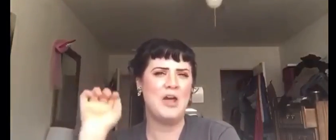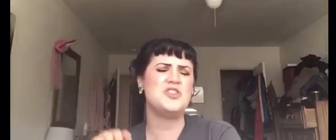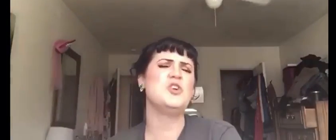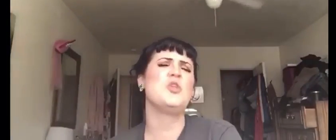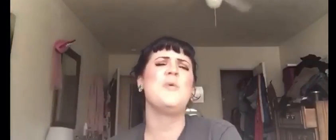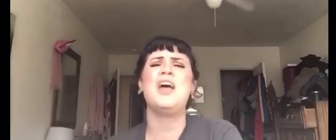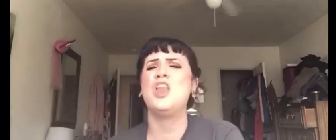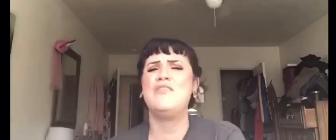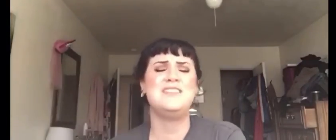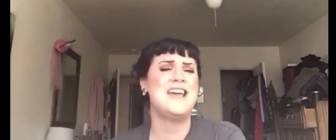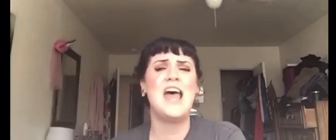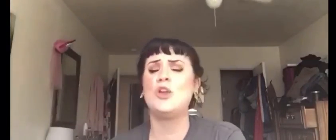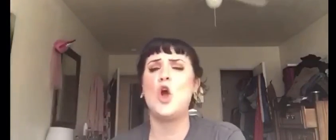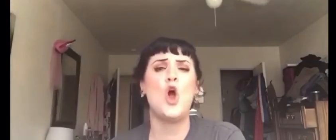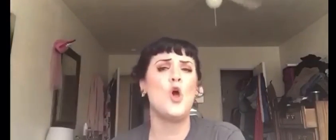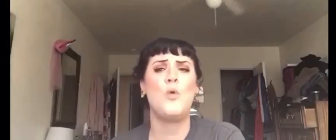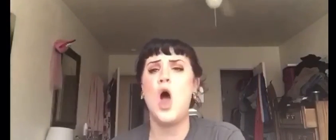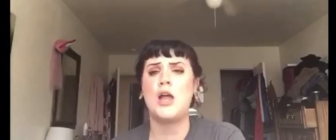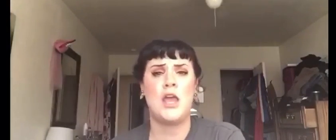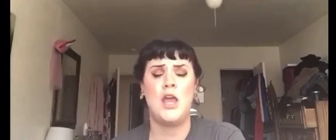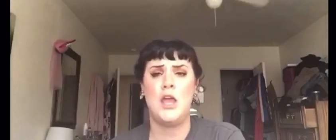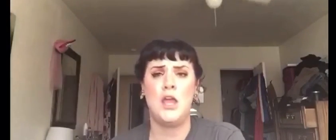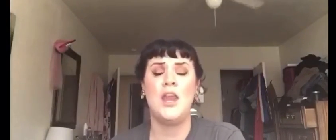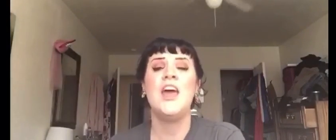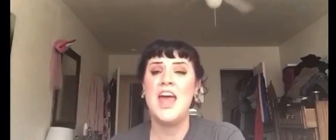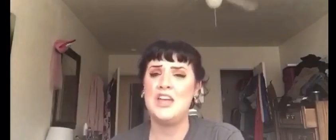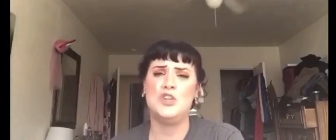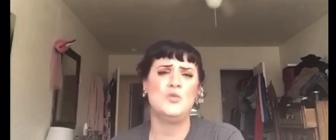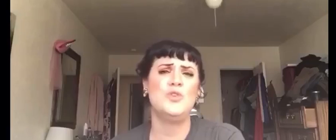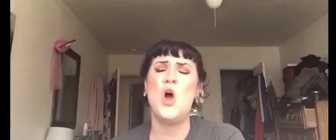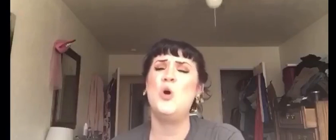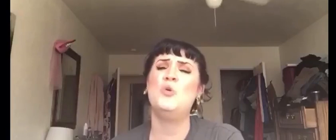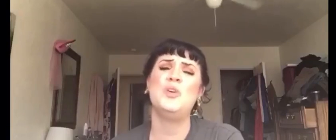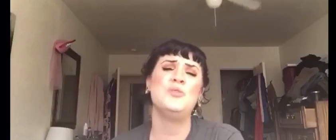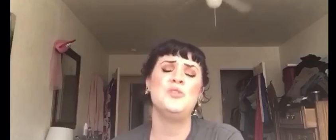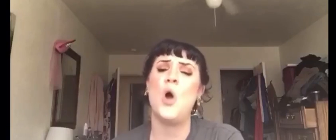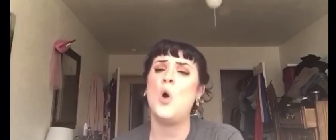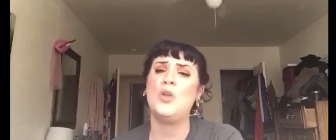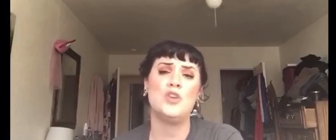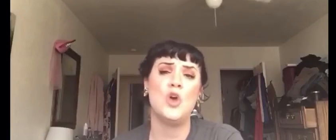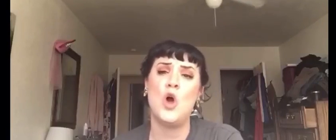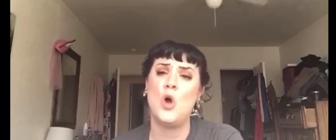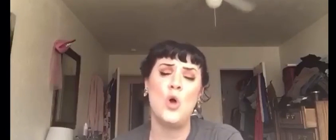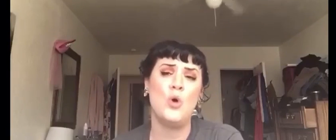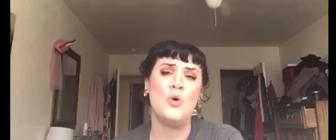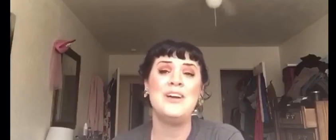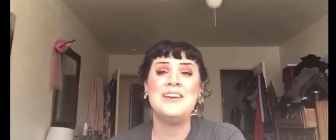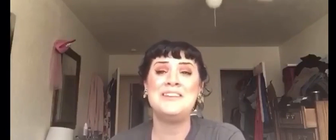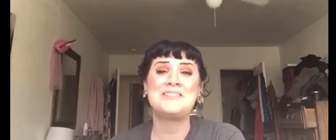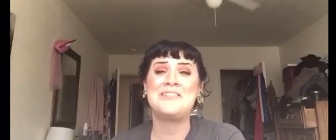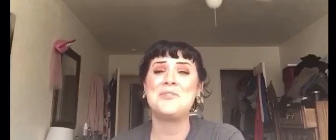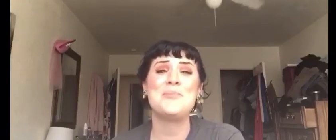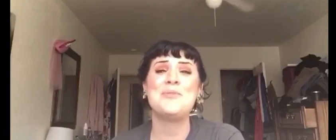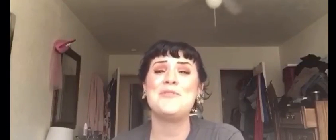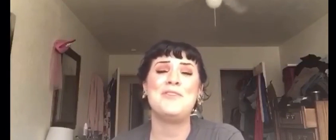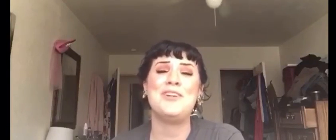the will of a dead girl walking. And you know, you know, you know, it's 'cause you're beautiful.